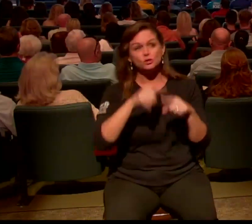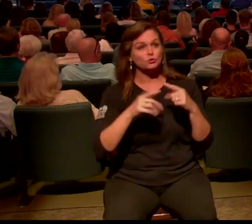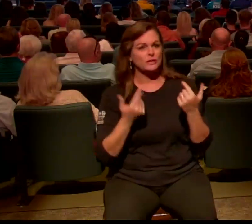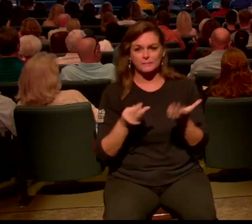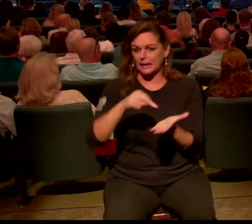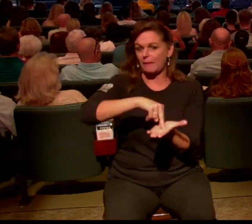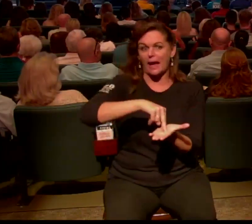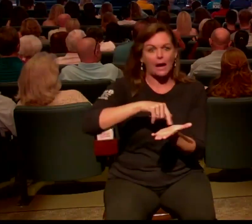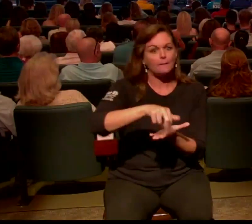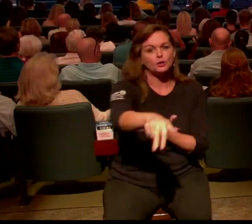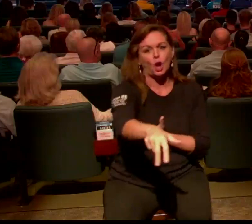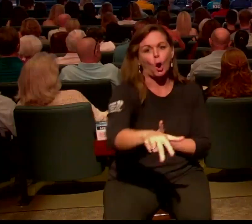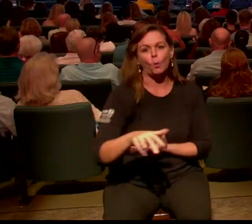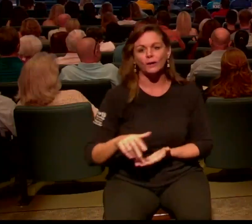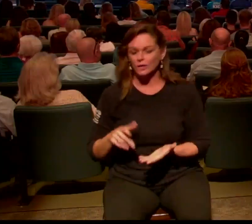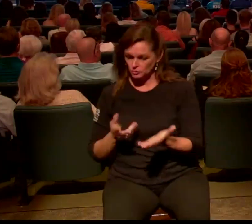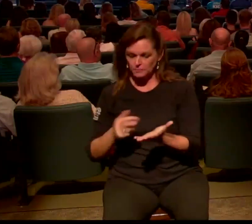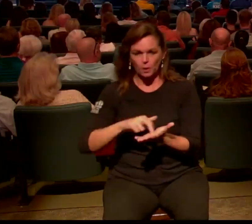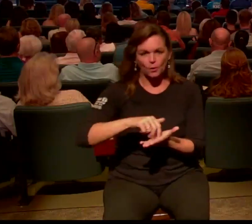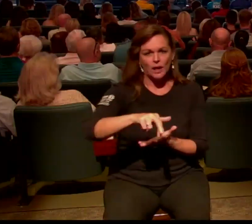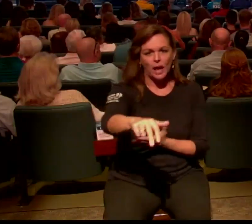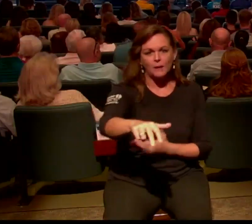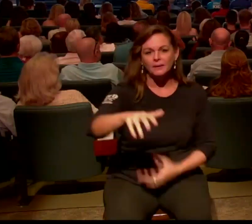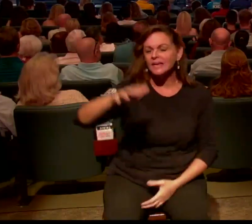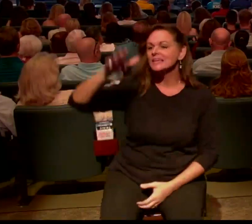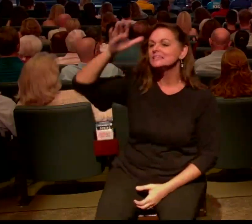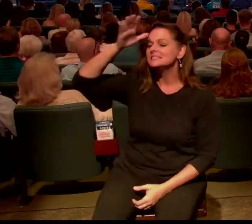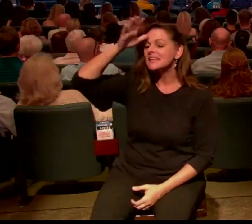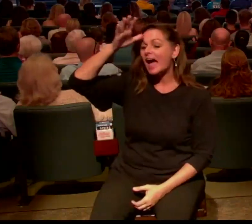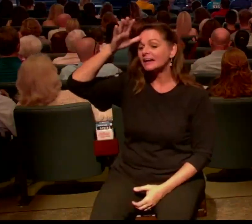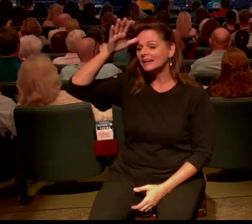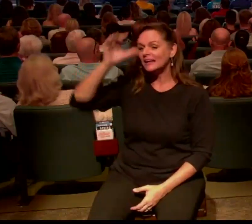getting back up. And so I call him now Daddy Lazarus.